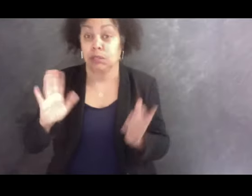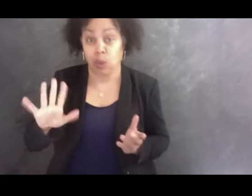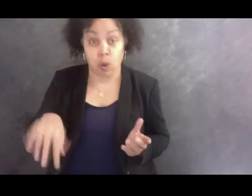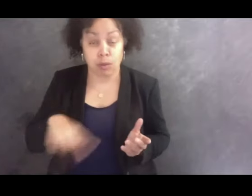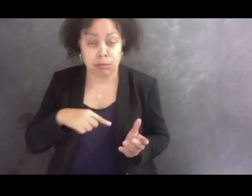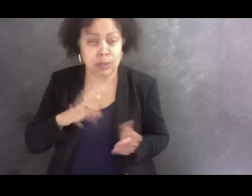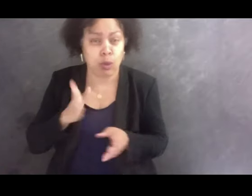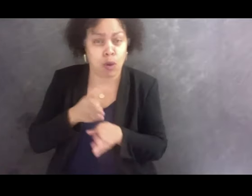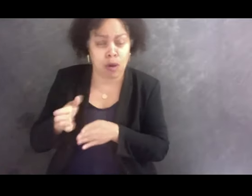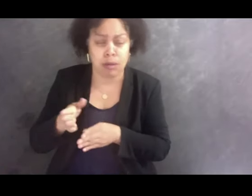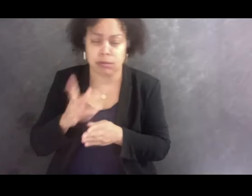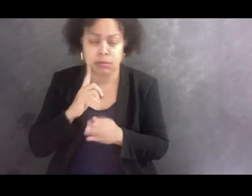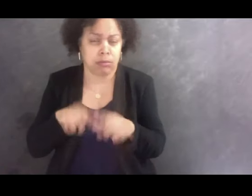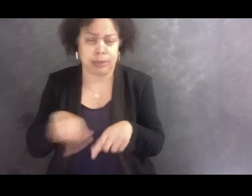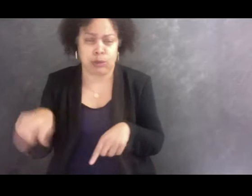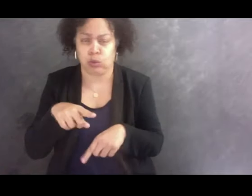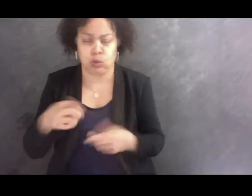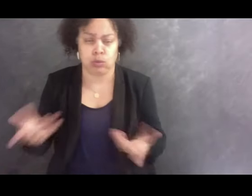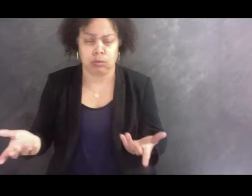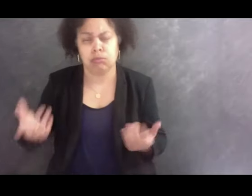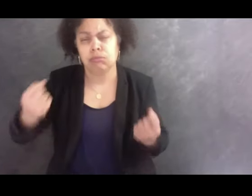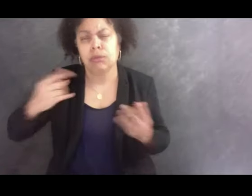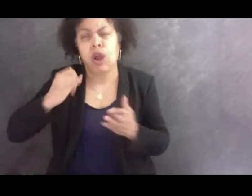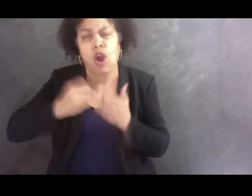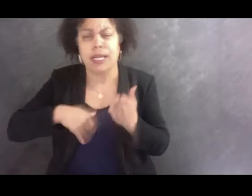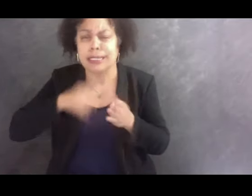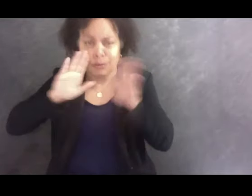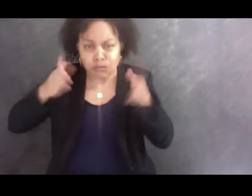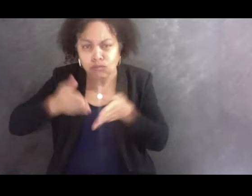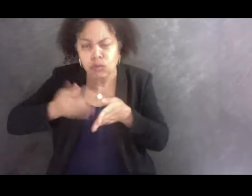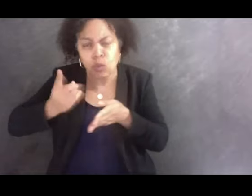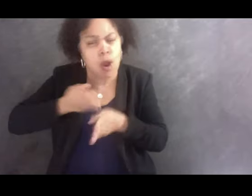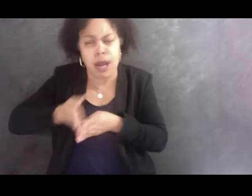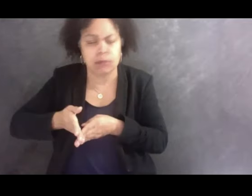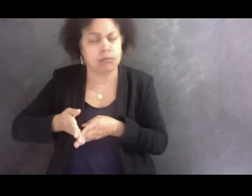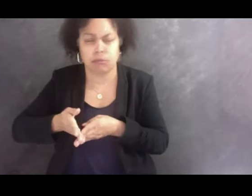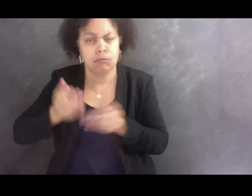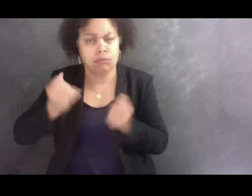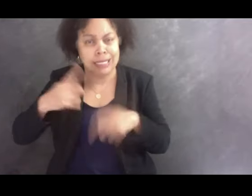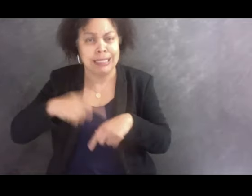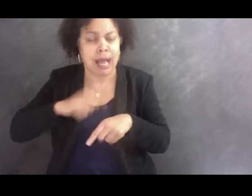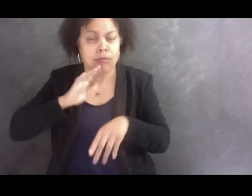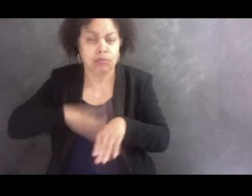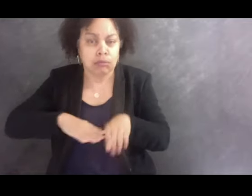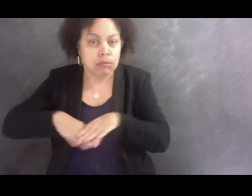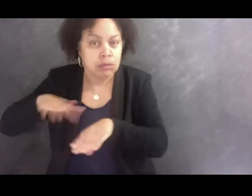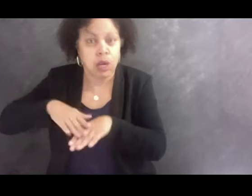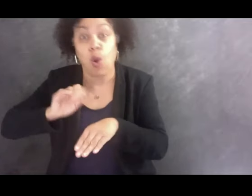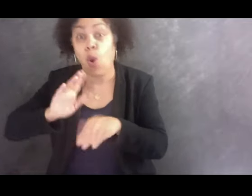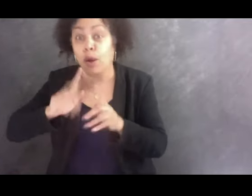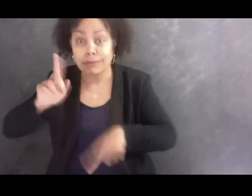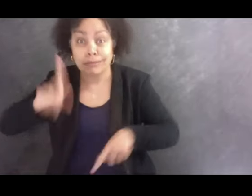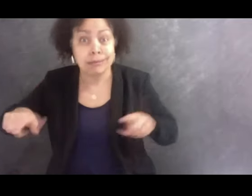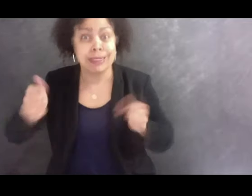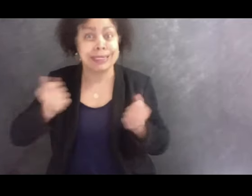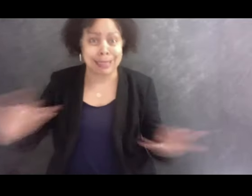to define. We know that artists work across many disciplines and that a lot of artwork is by nature,